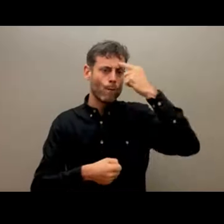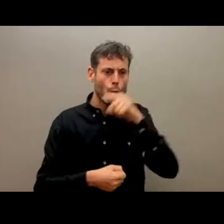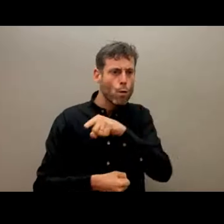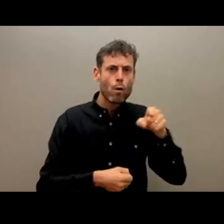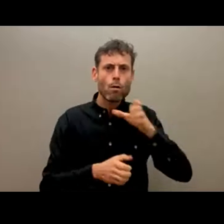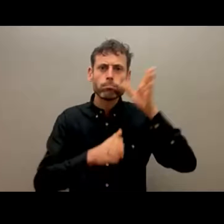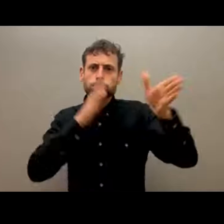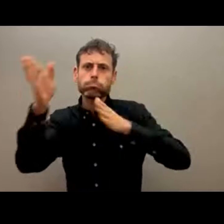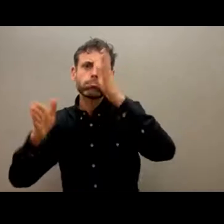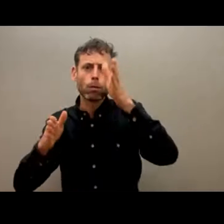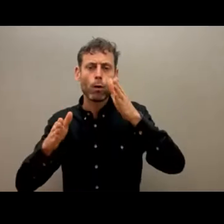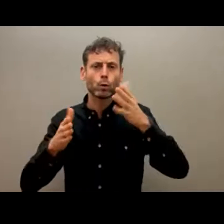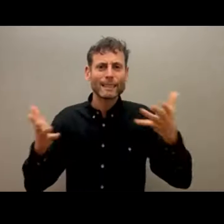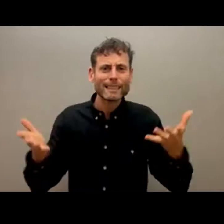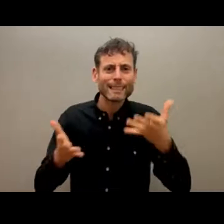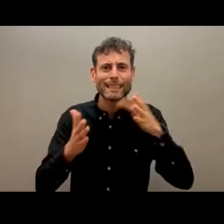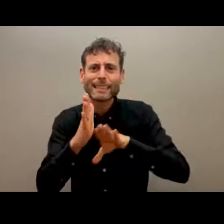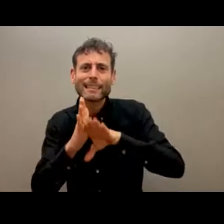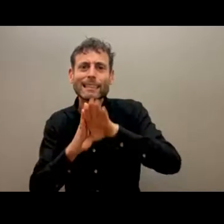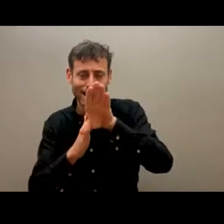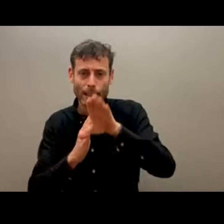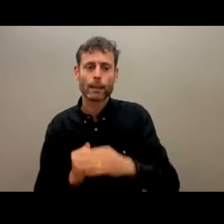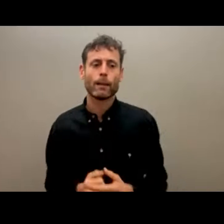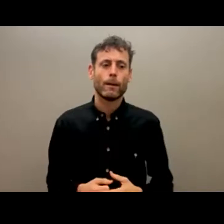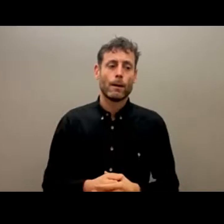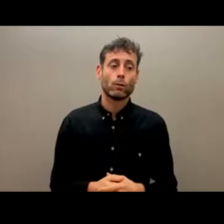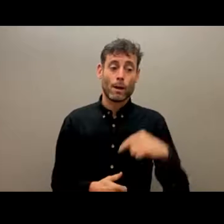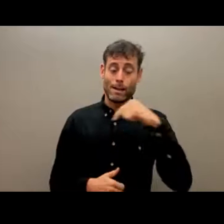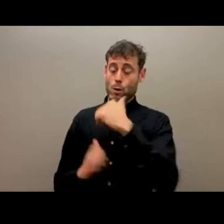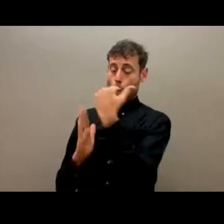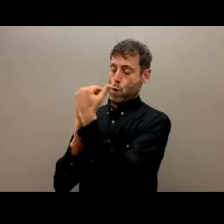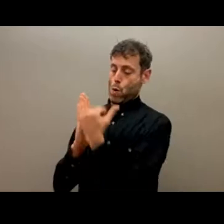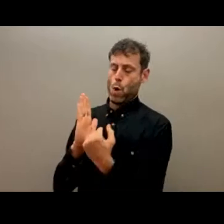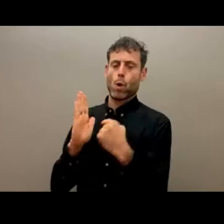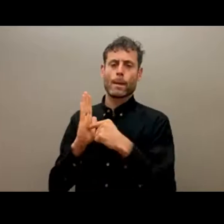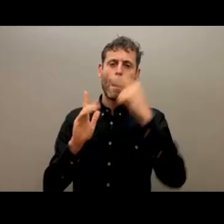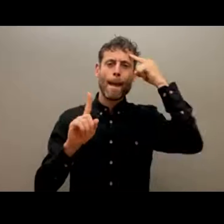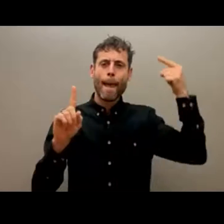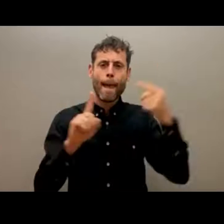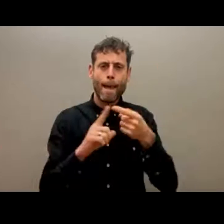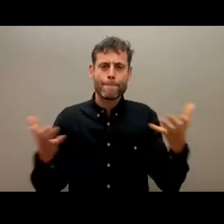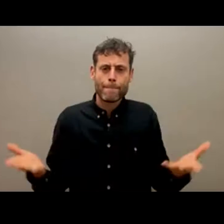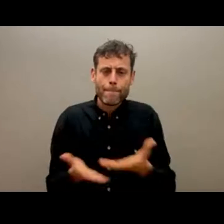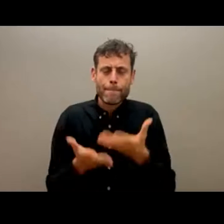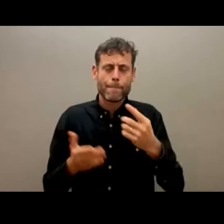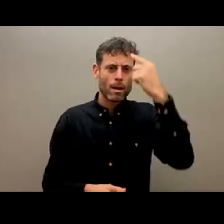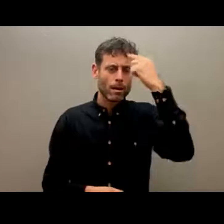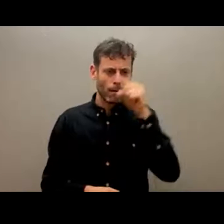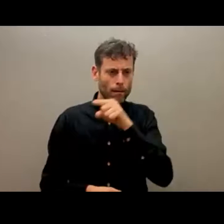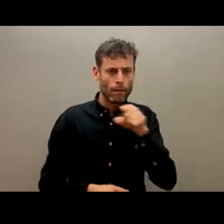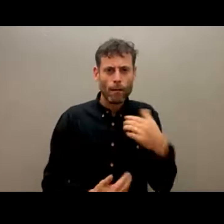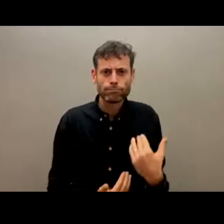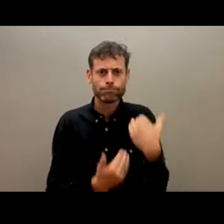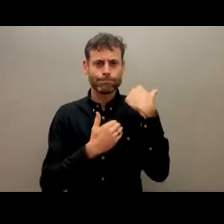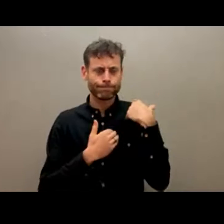Practice, which seeks to promote responsible and ethical and good practice in international volunteering. So thank you